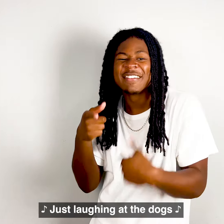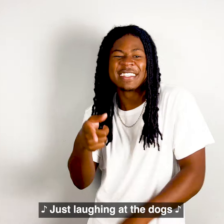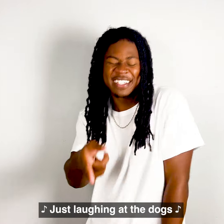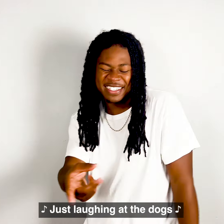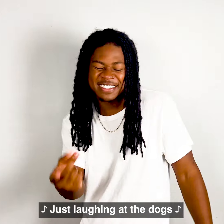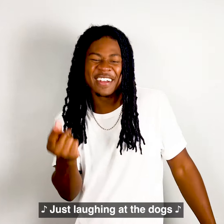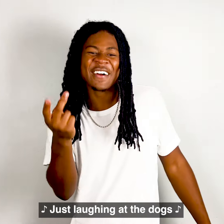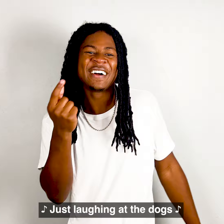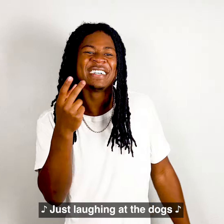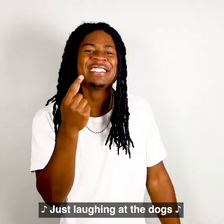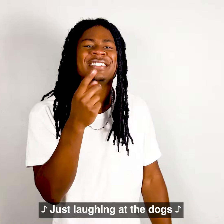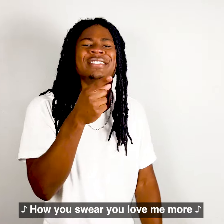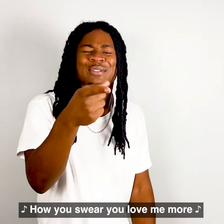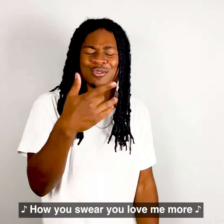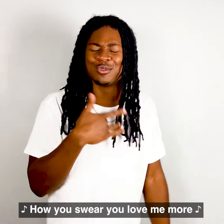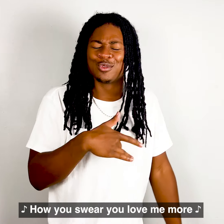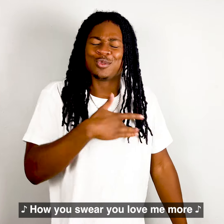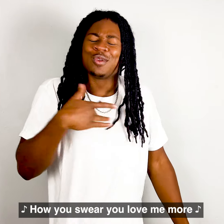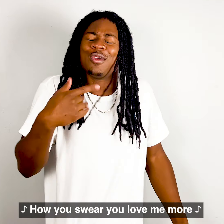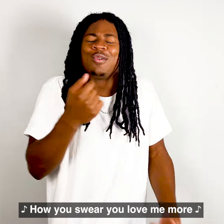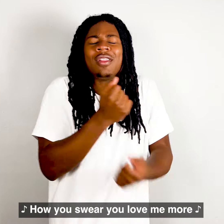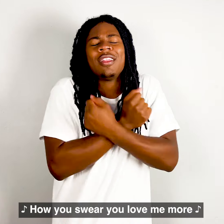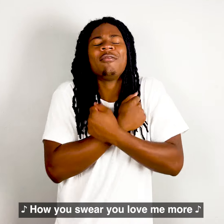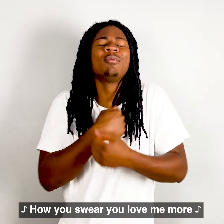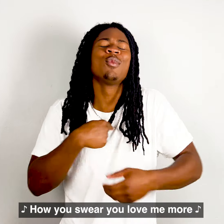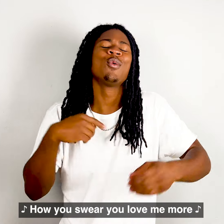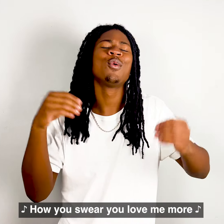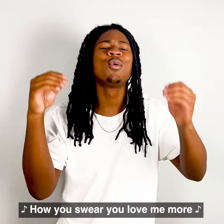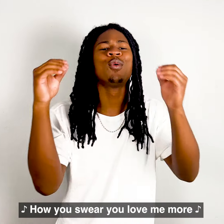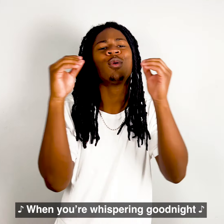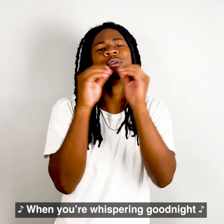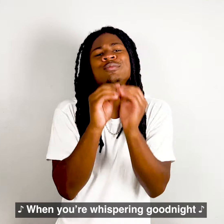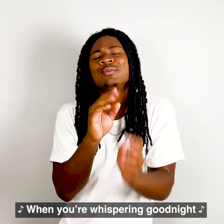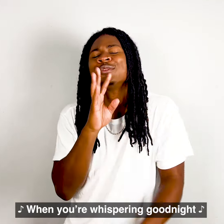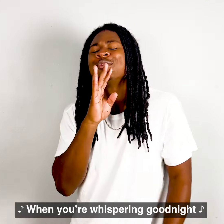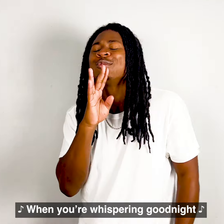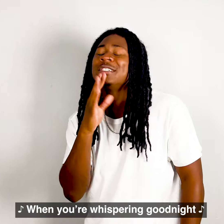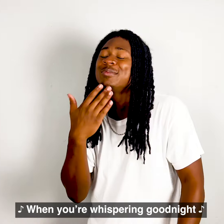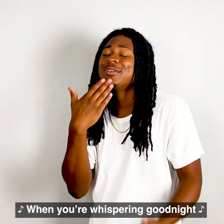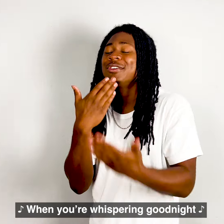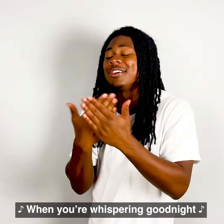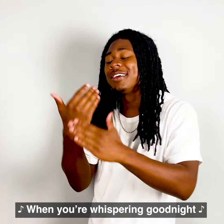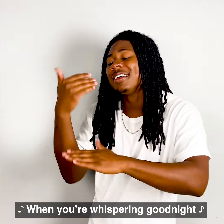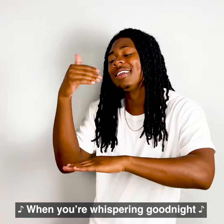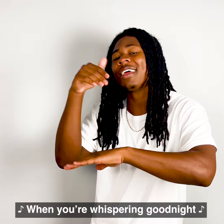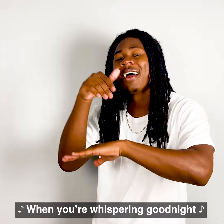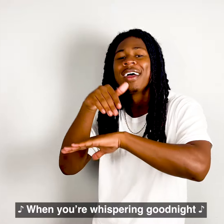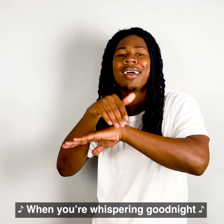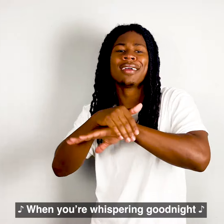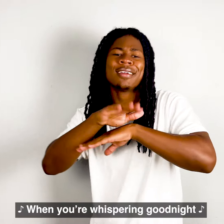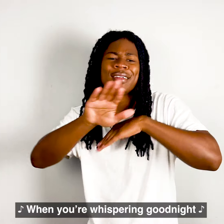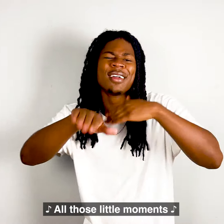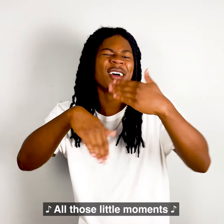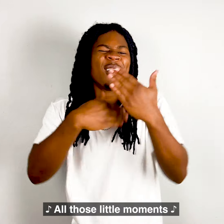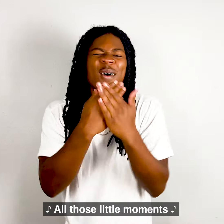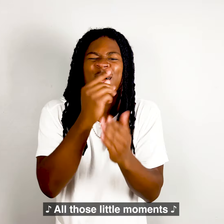the dogs. How you swear you love me more when you're whispering goodnight. All those